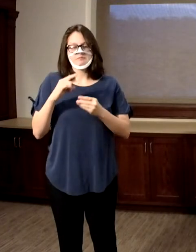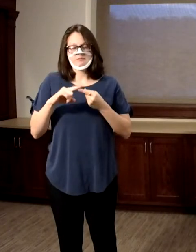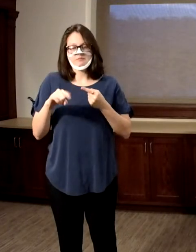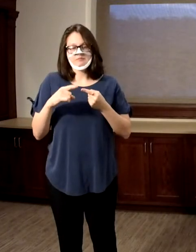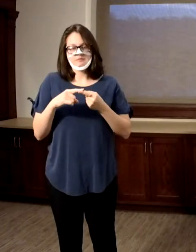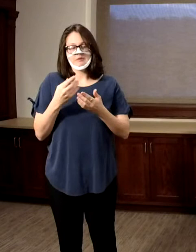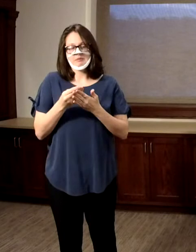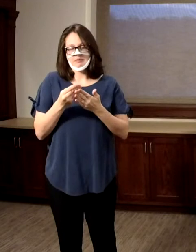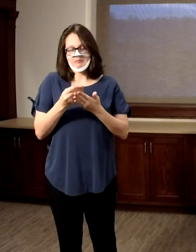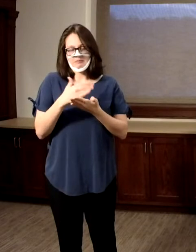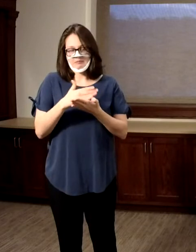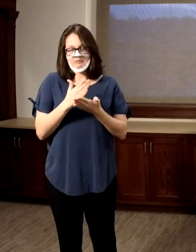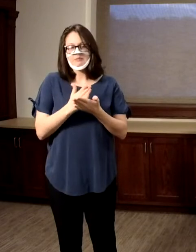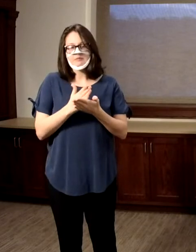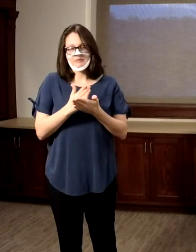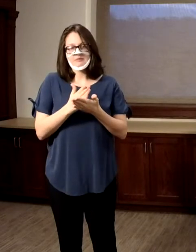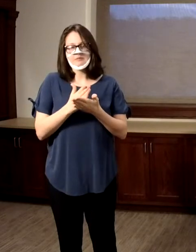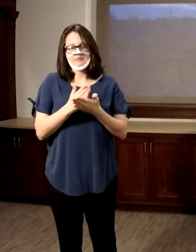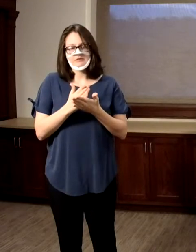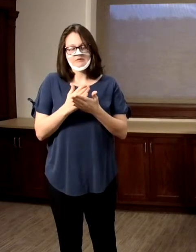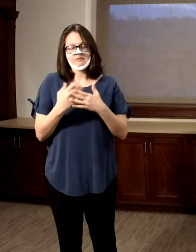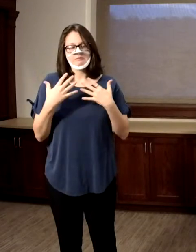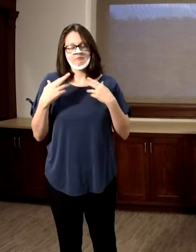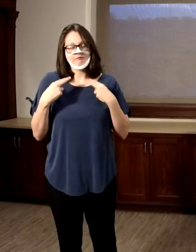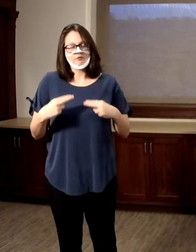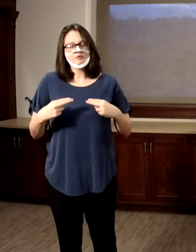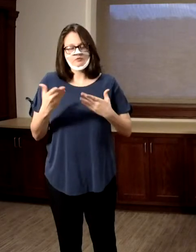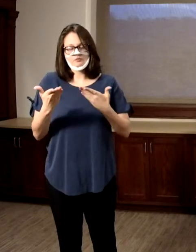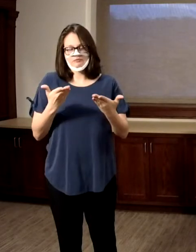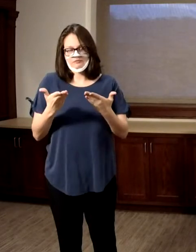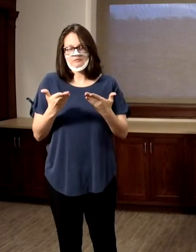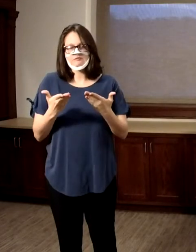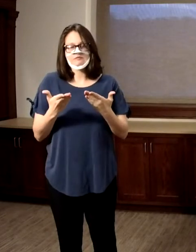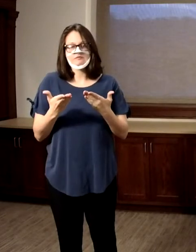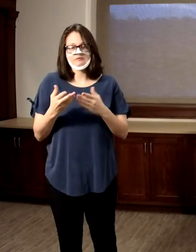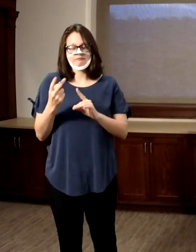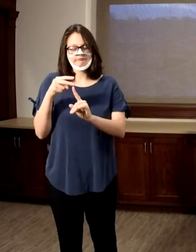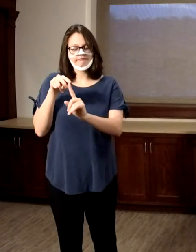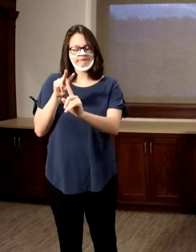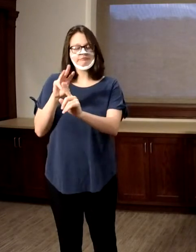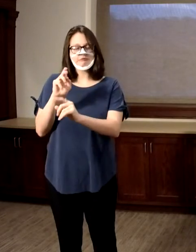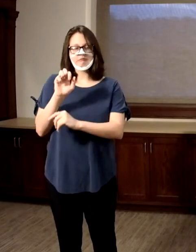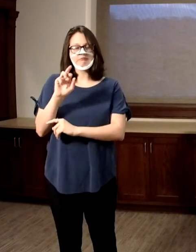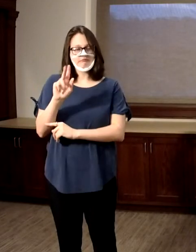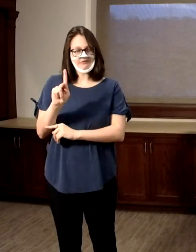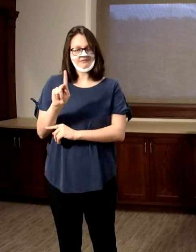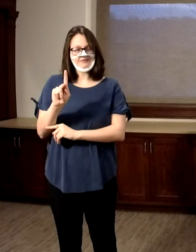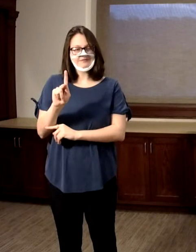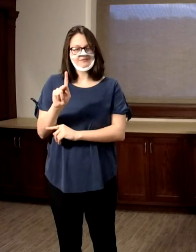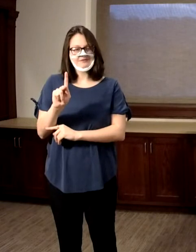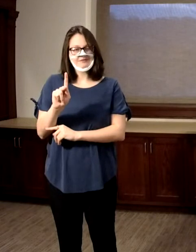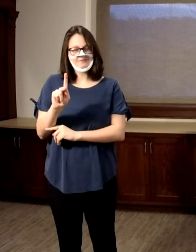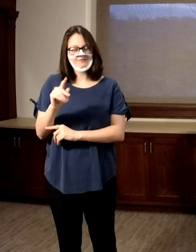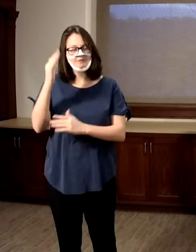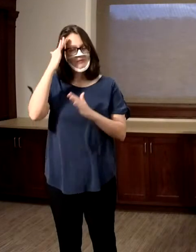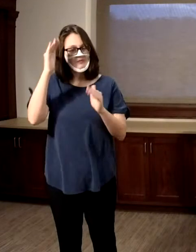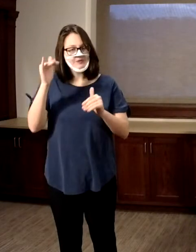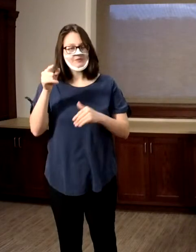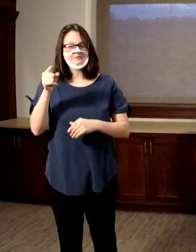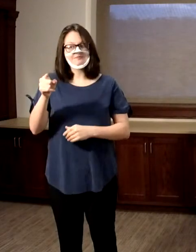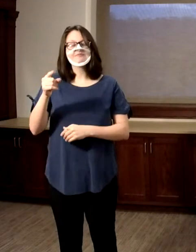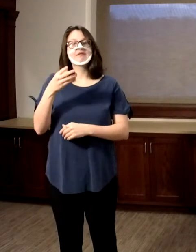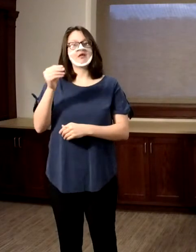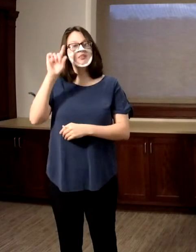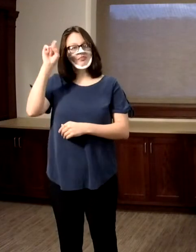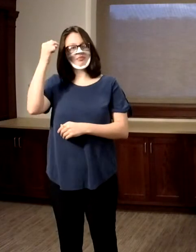state level, they always look to Mark for advice and guidance on how to do that. So I wanted to wish him well and the governor well.